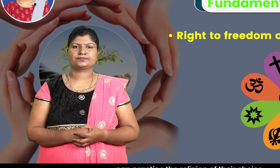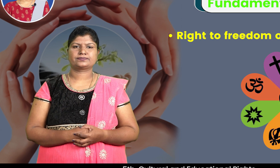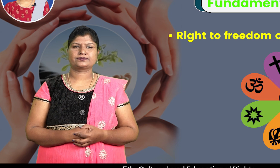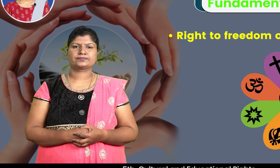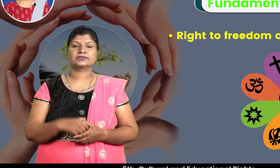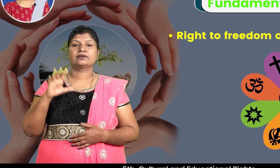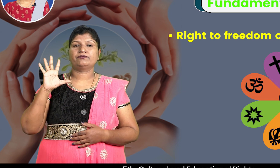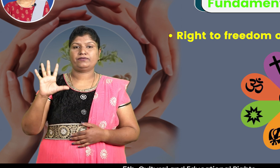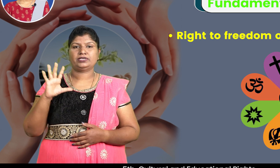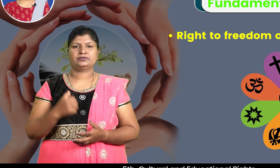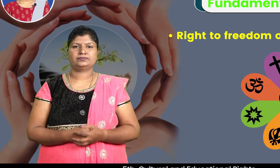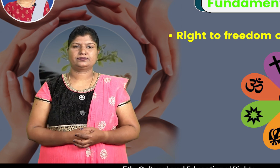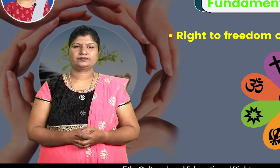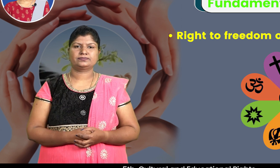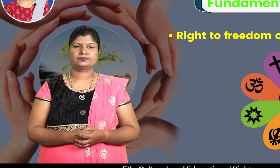Fifth,